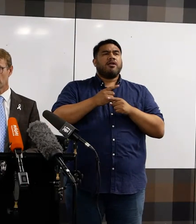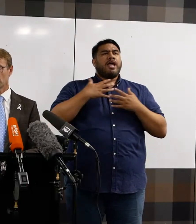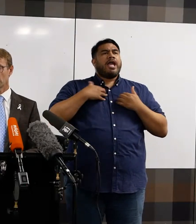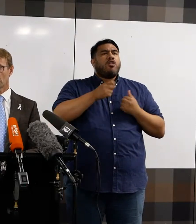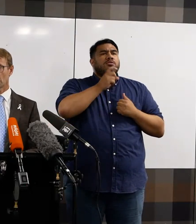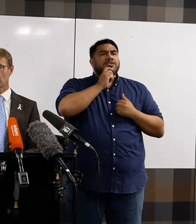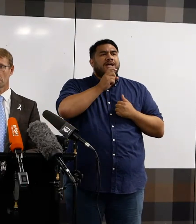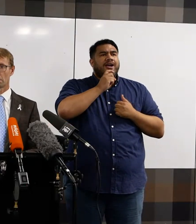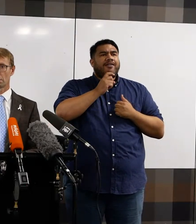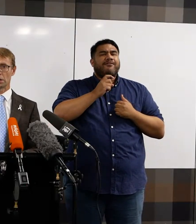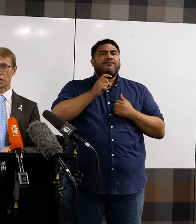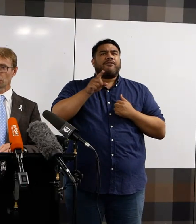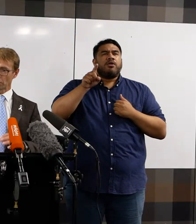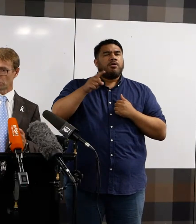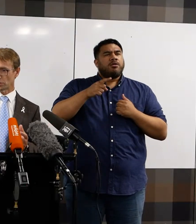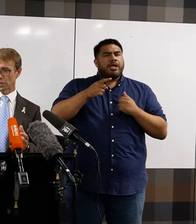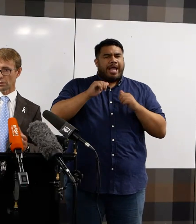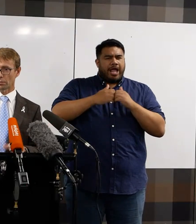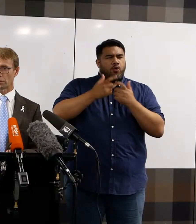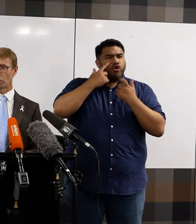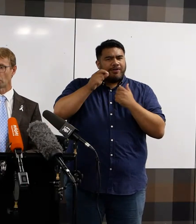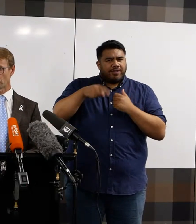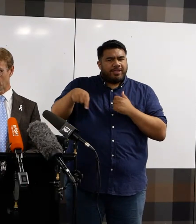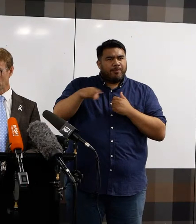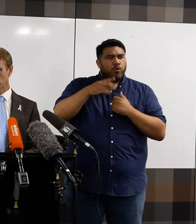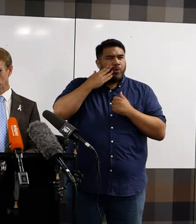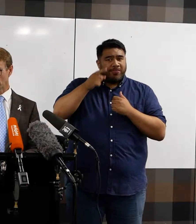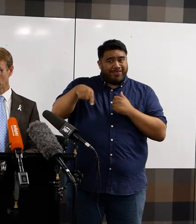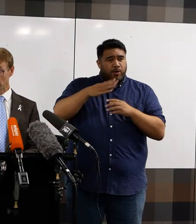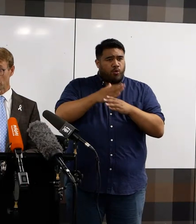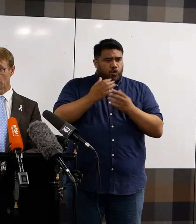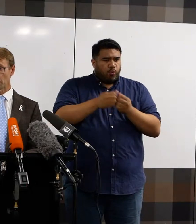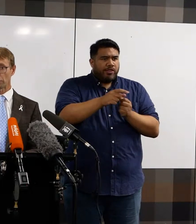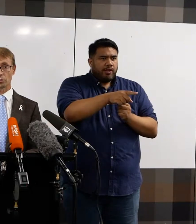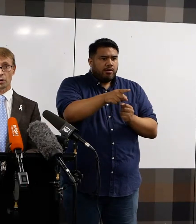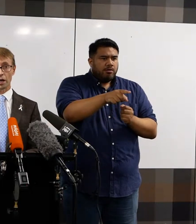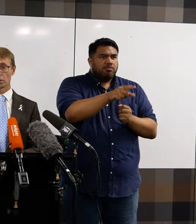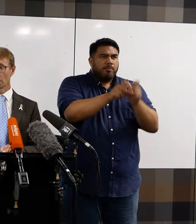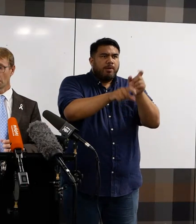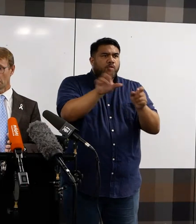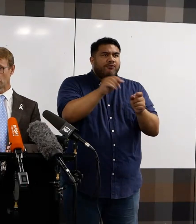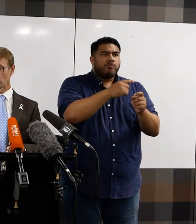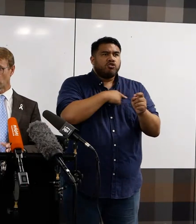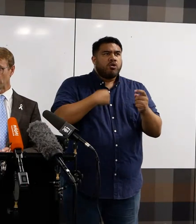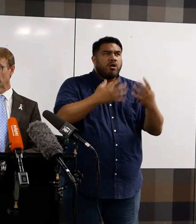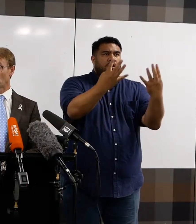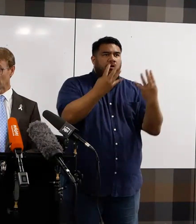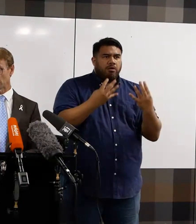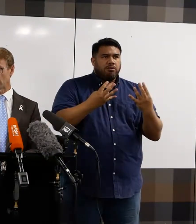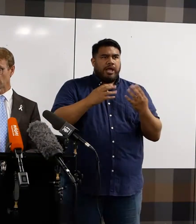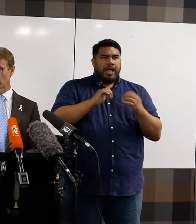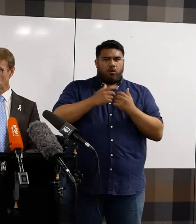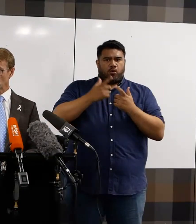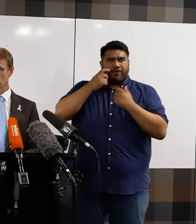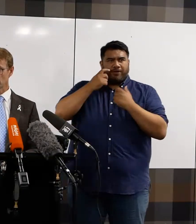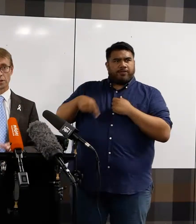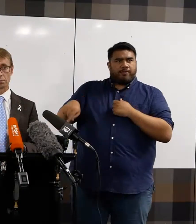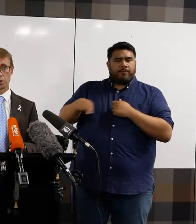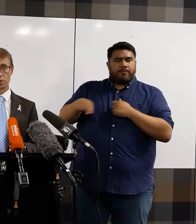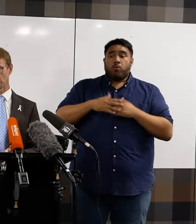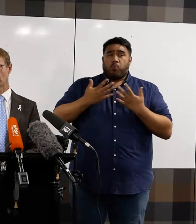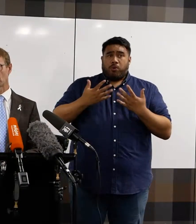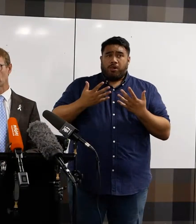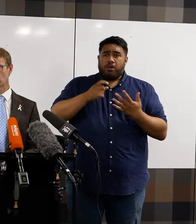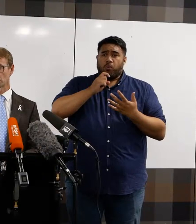So anyone who's involved with processing the people coming back from Wuhan will be advised around precautions, but